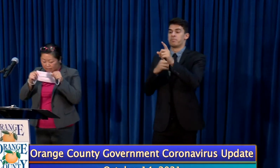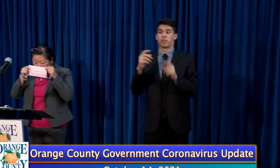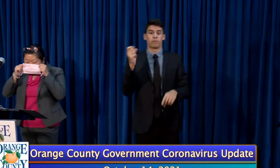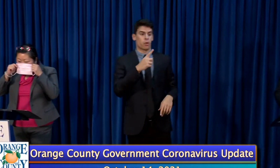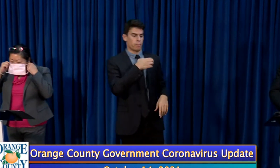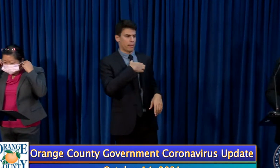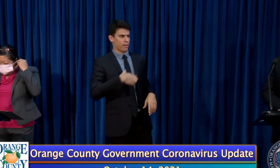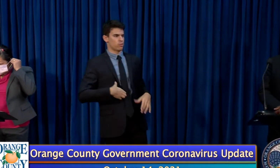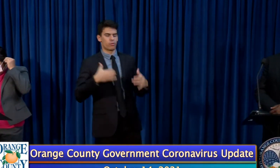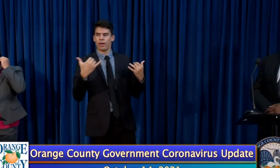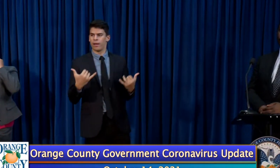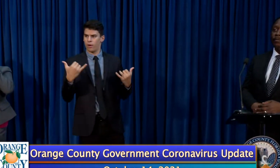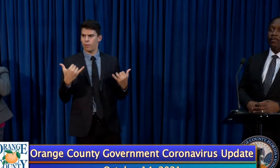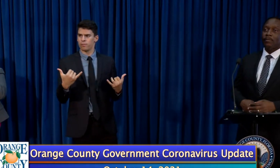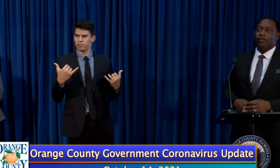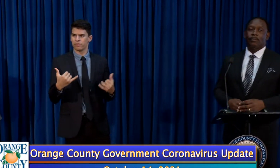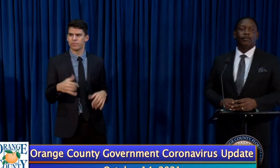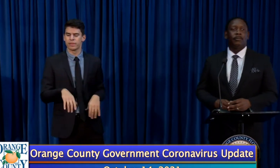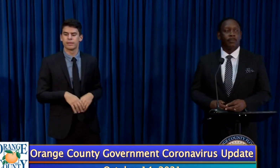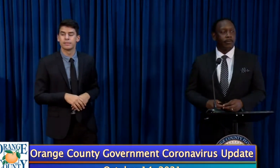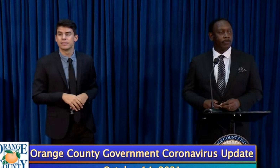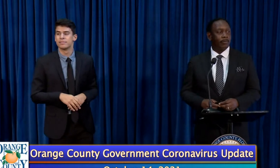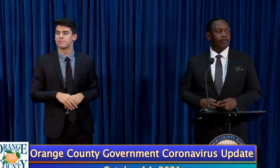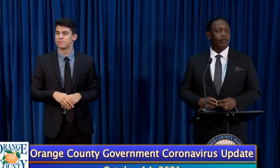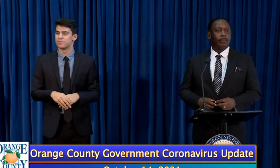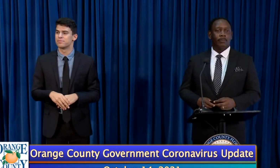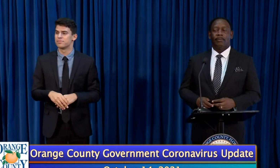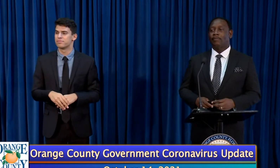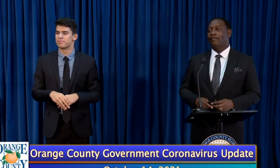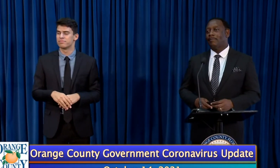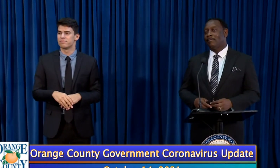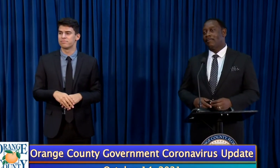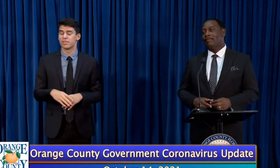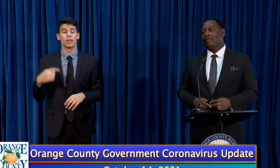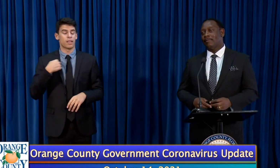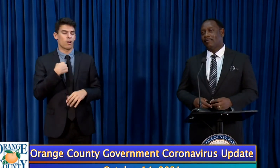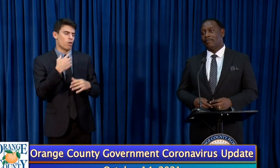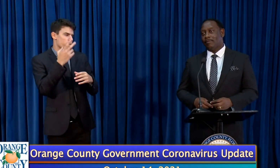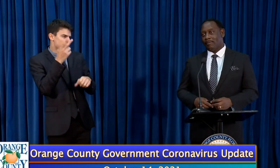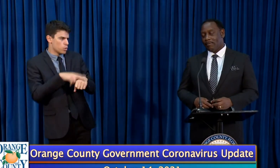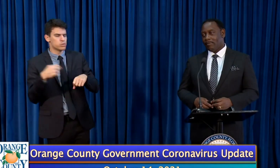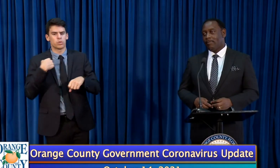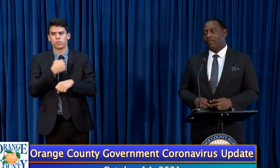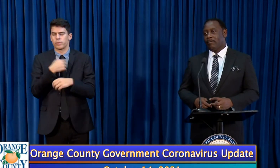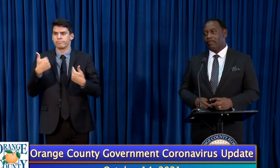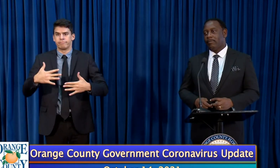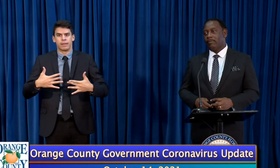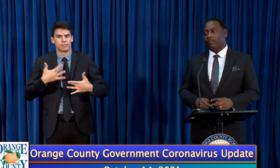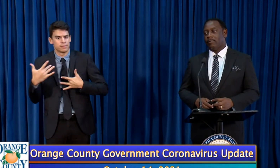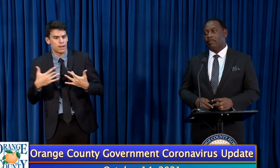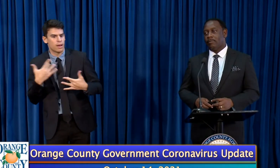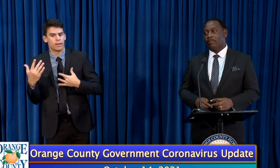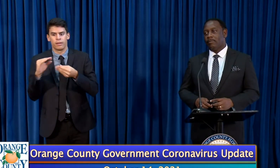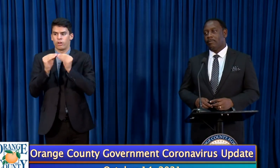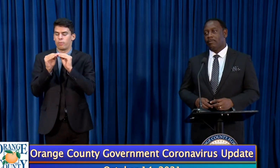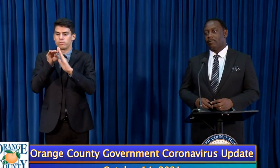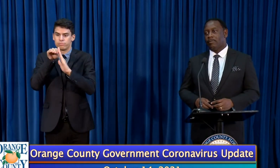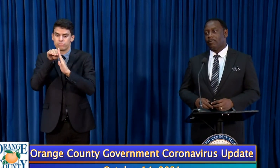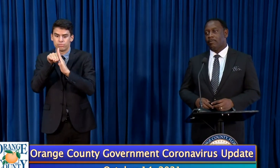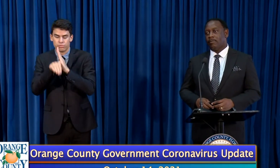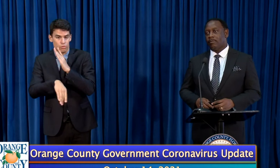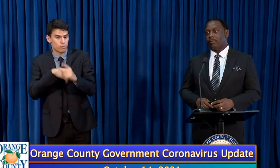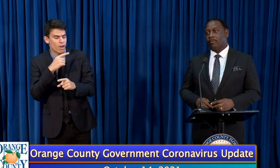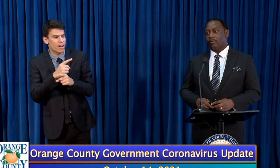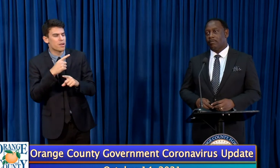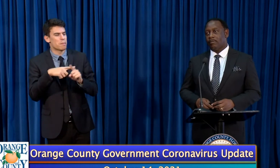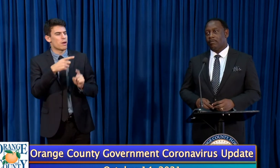So I don't want to throw water on anybody's campfire. I think we're all elated that the numbers are going in the right direction. But I think there's still, as you